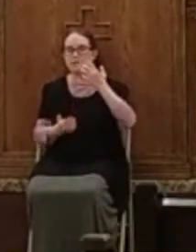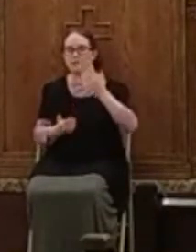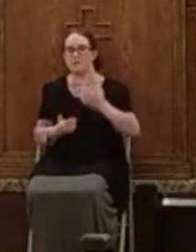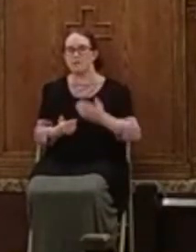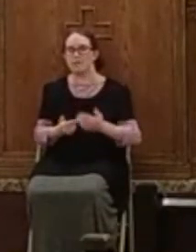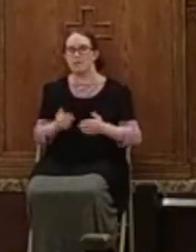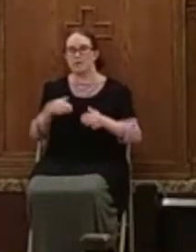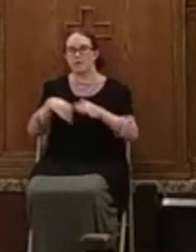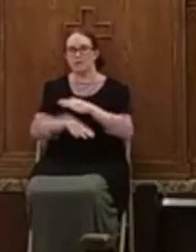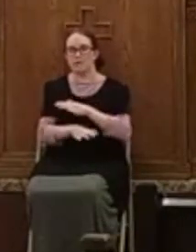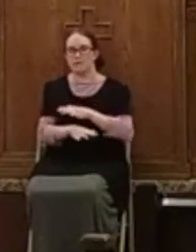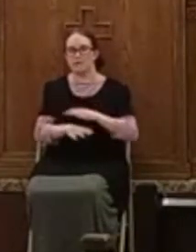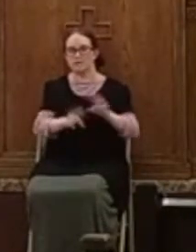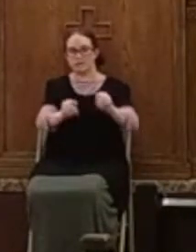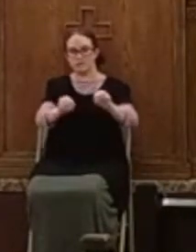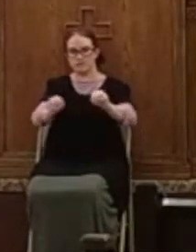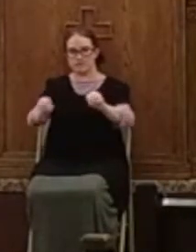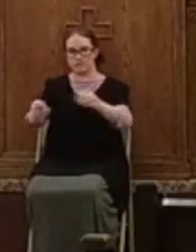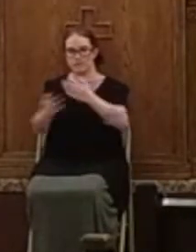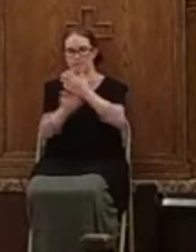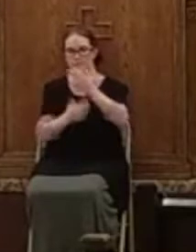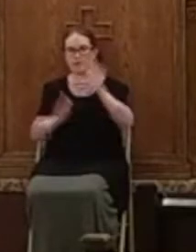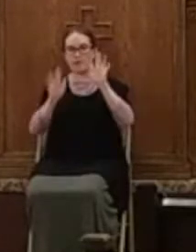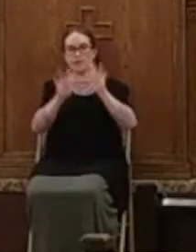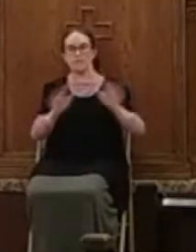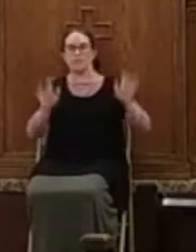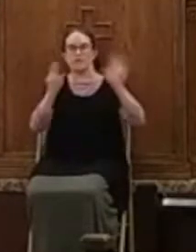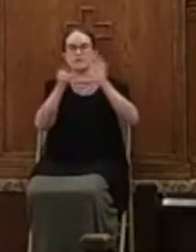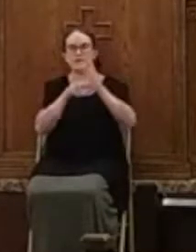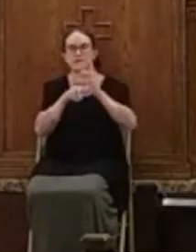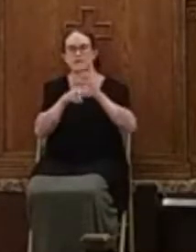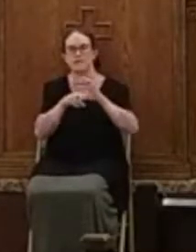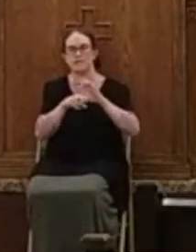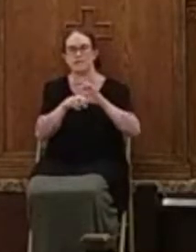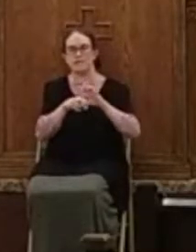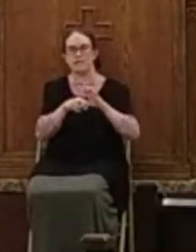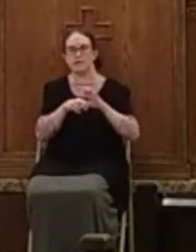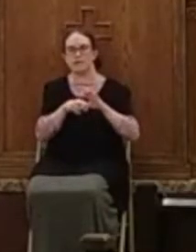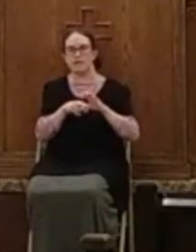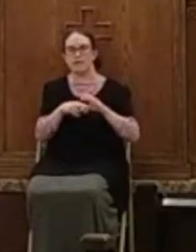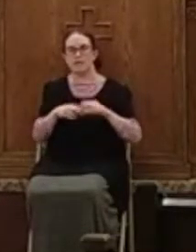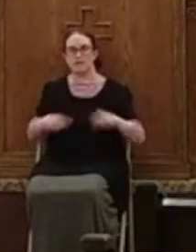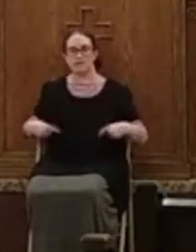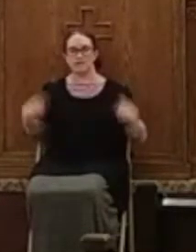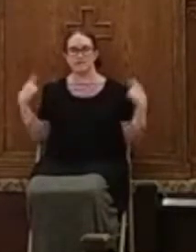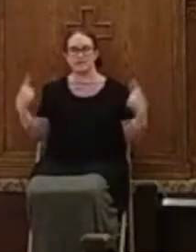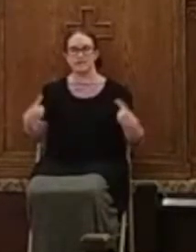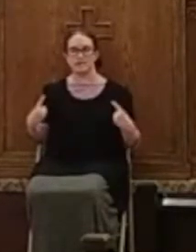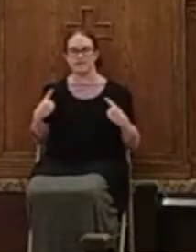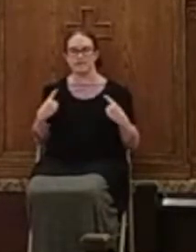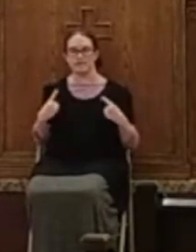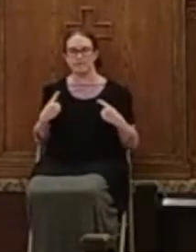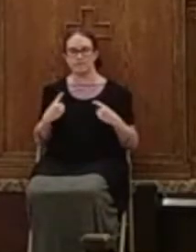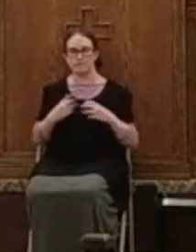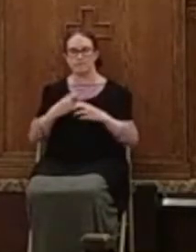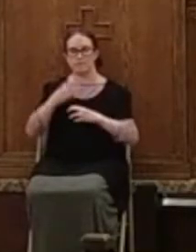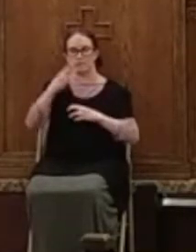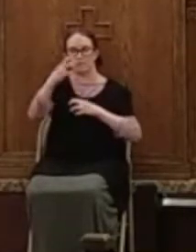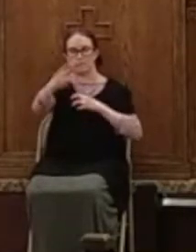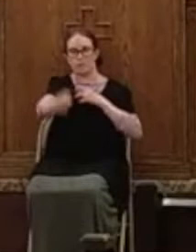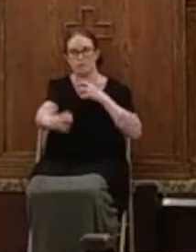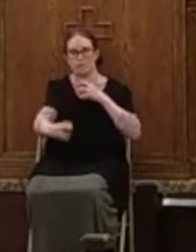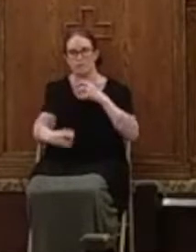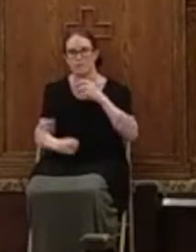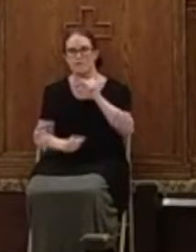And he would go and he would sprinkle the blood upon the mercy seat. Amen. And their sins would be rolled away, amen,